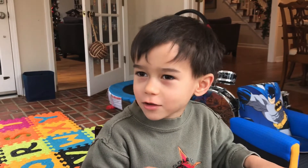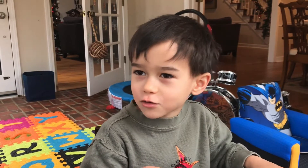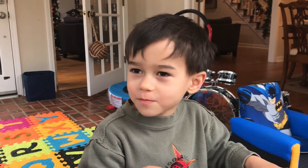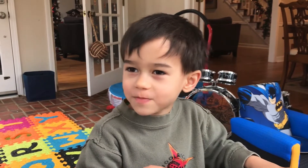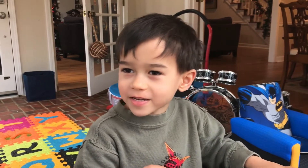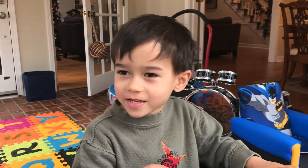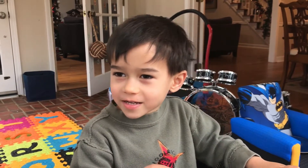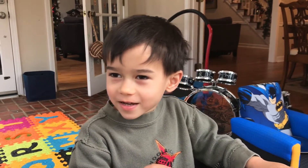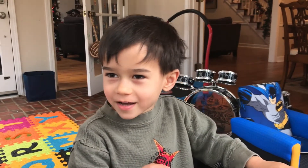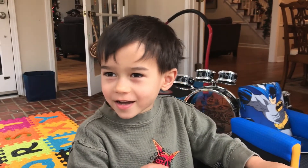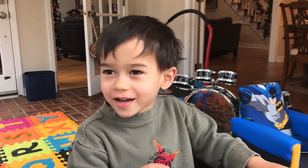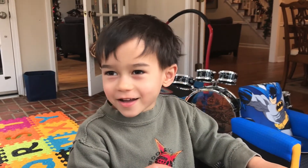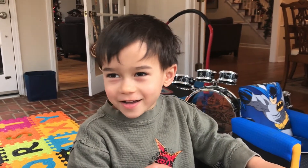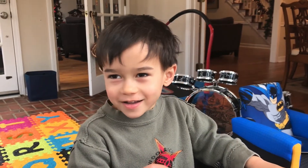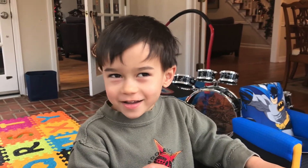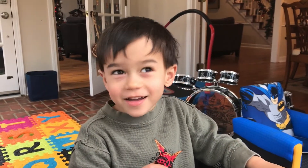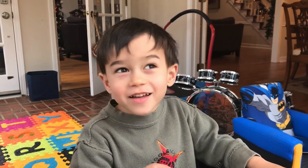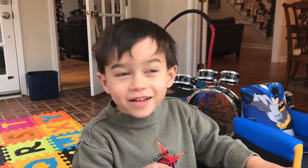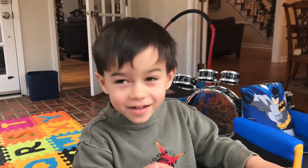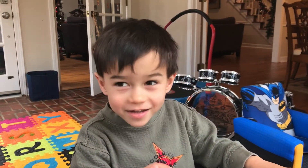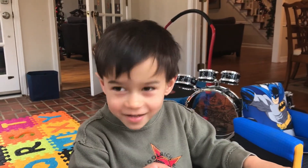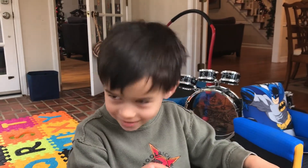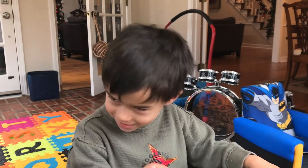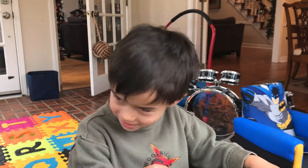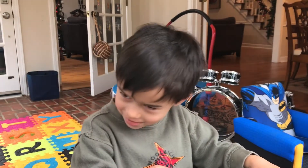B. Bird starts with the letter B. And what's B again?